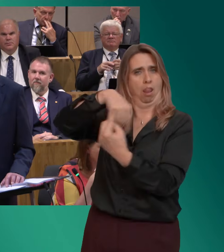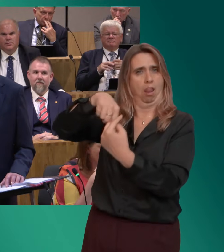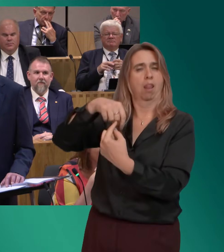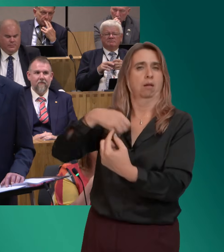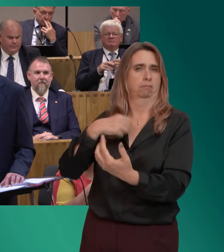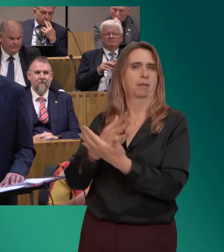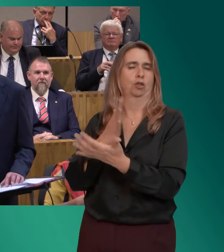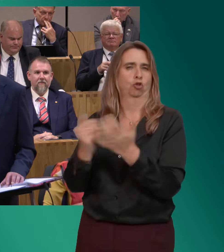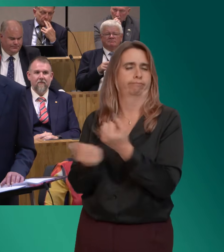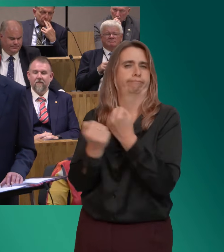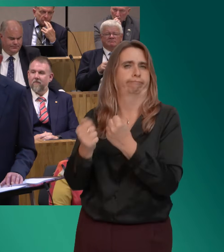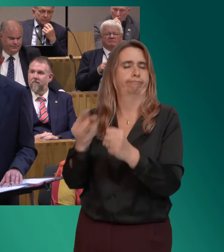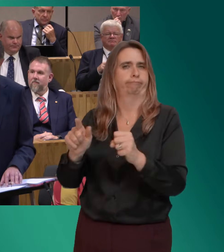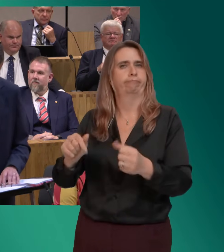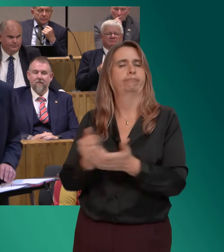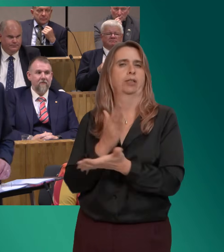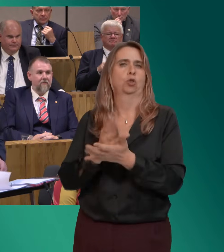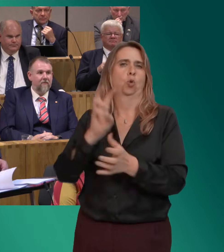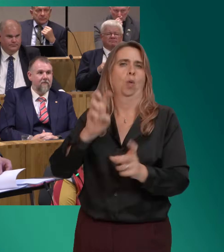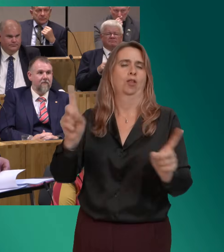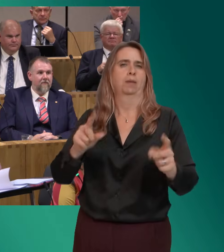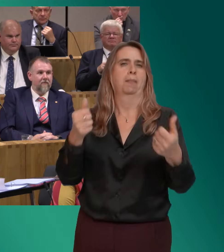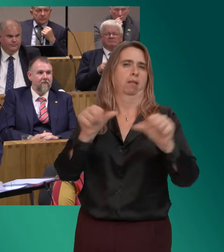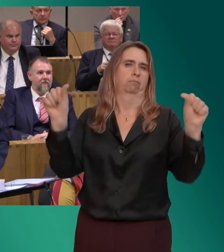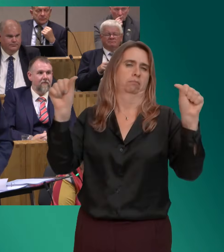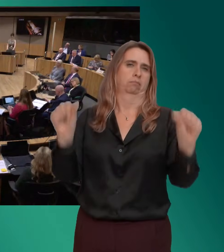of that partnership and deliver for the people of Wales.